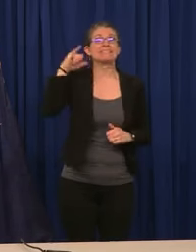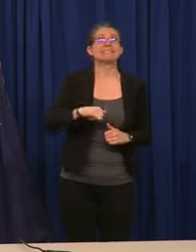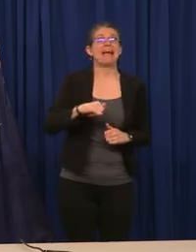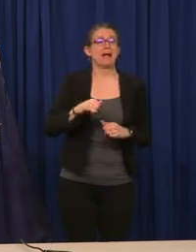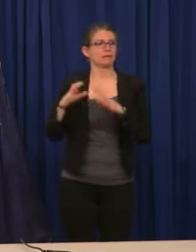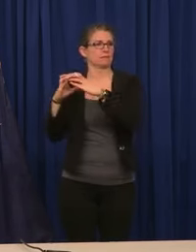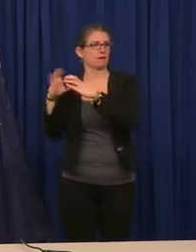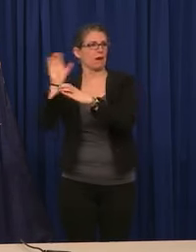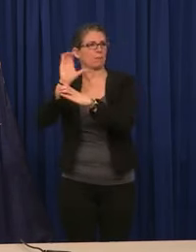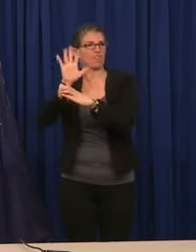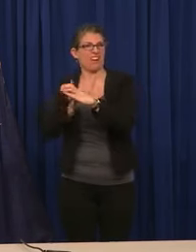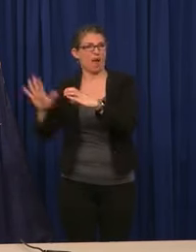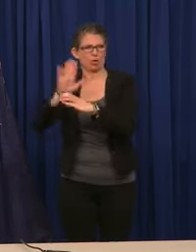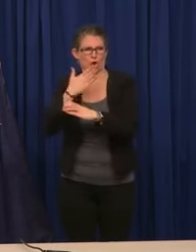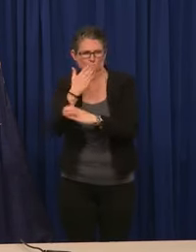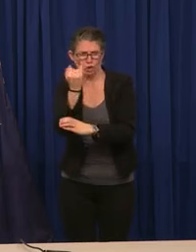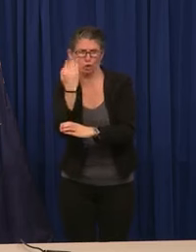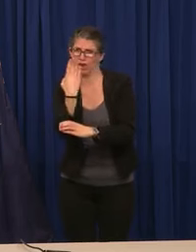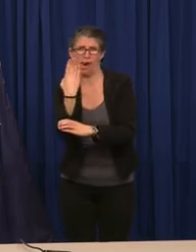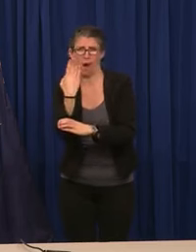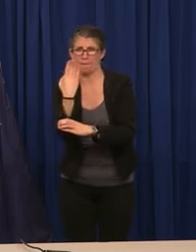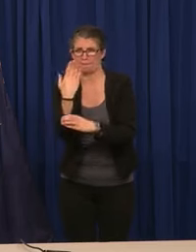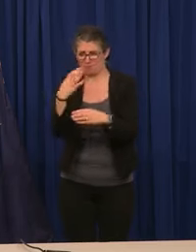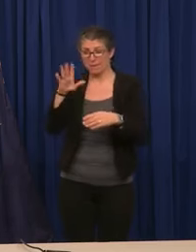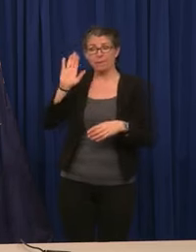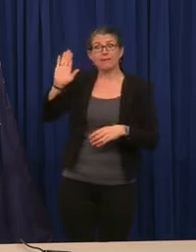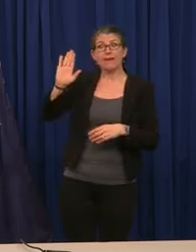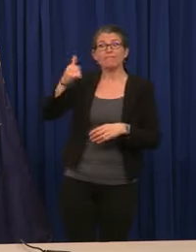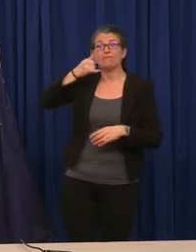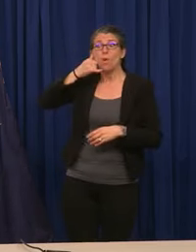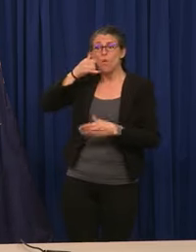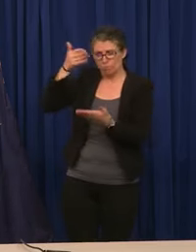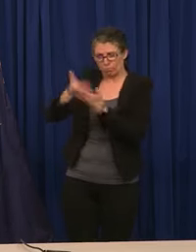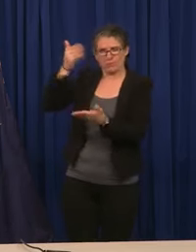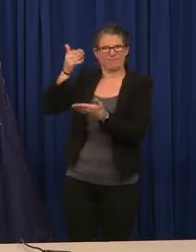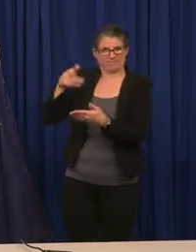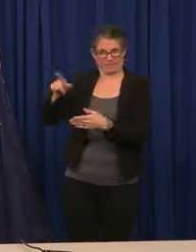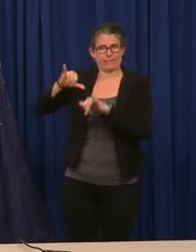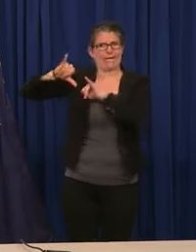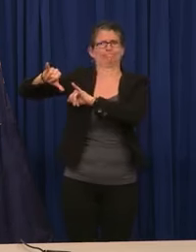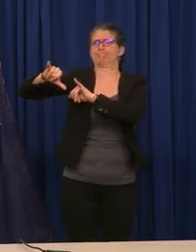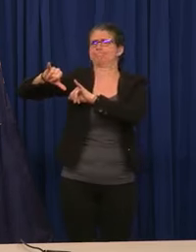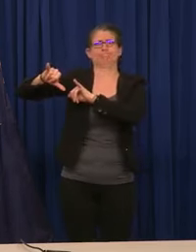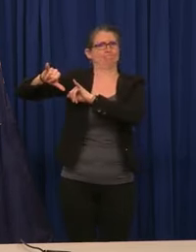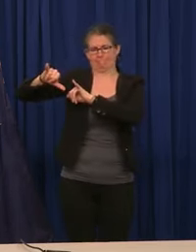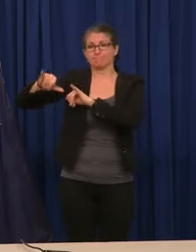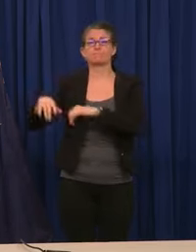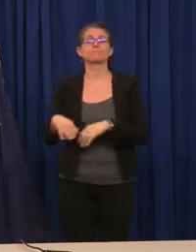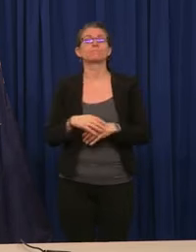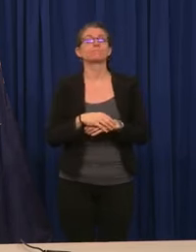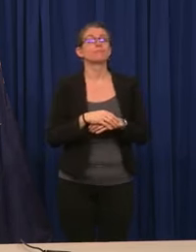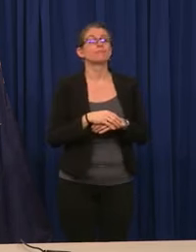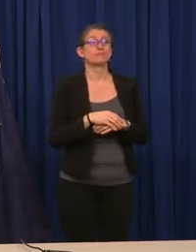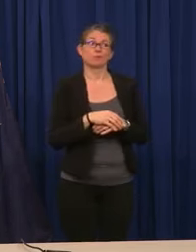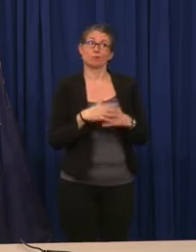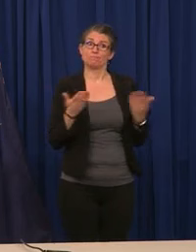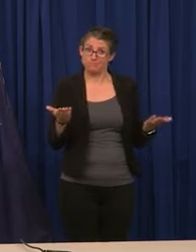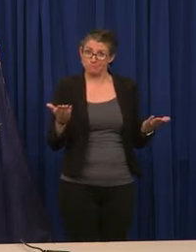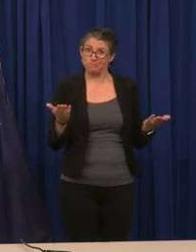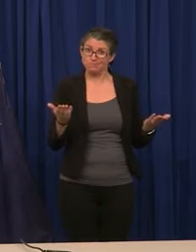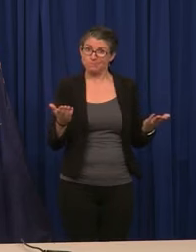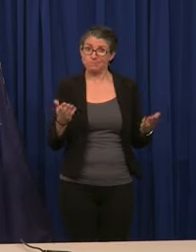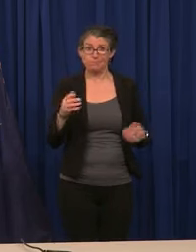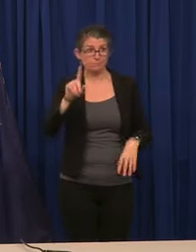that's making any difference, and there it is a bit too early to tell. The reason for that, Kevin, is simply because of